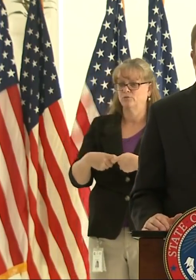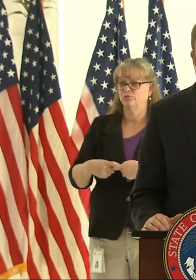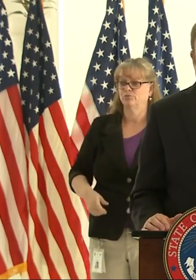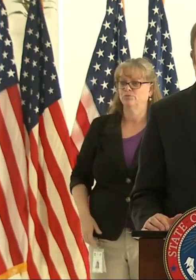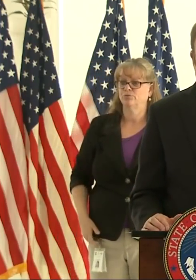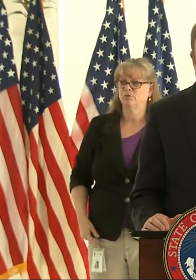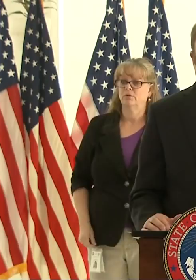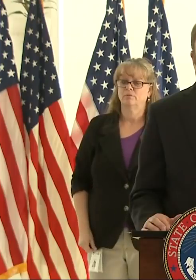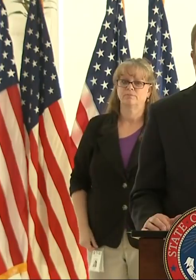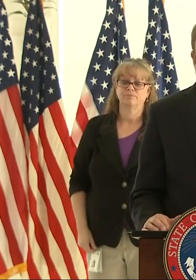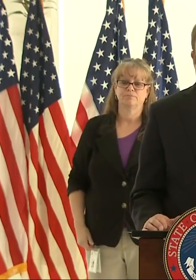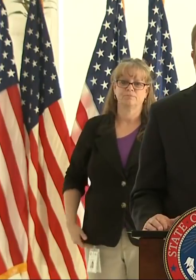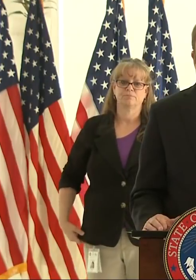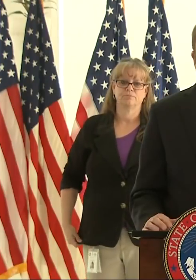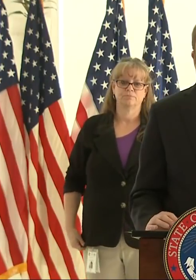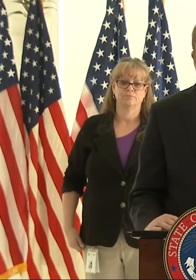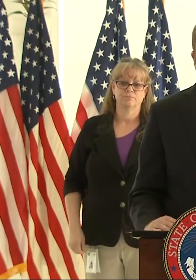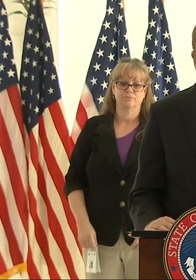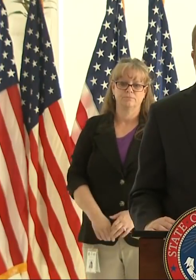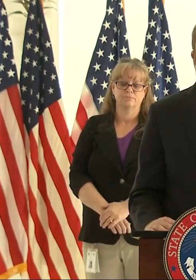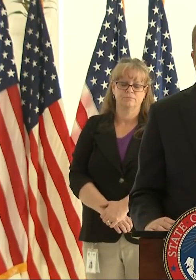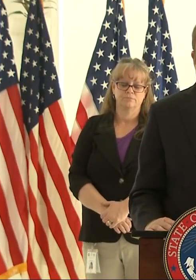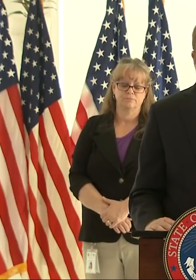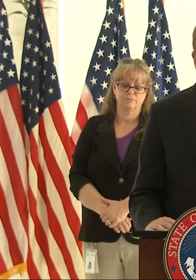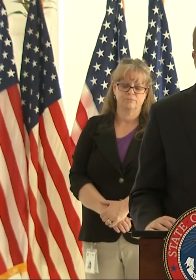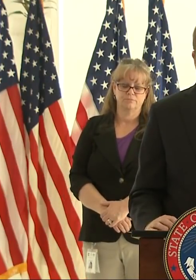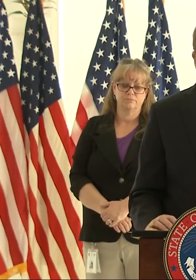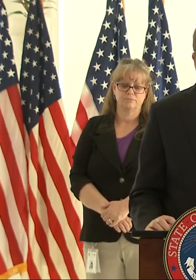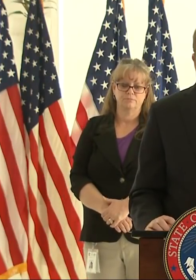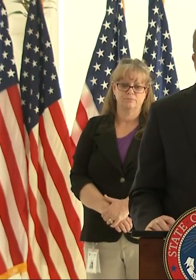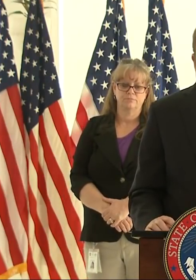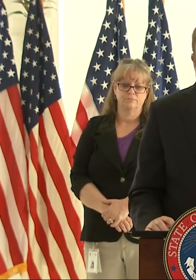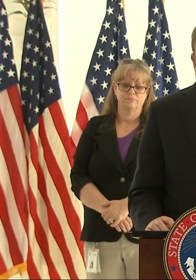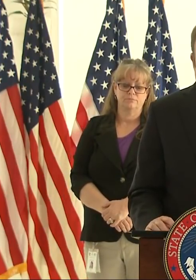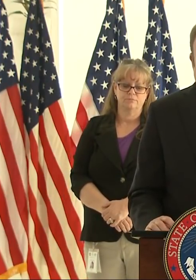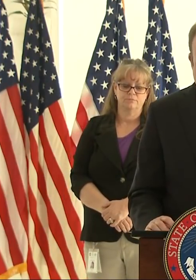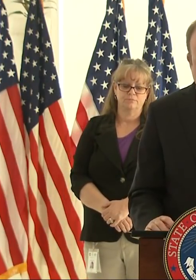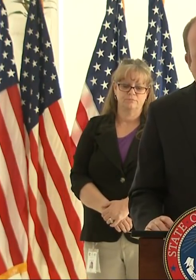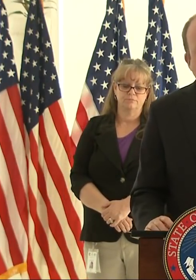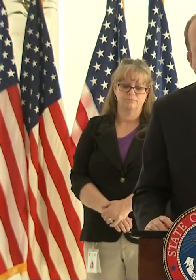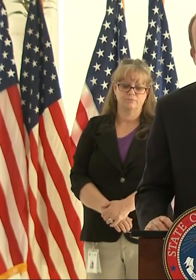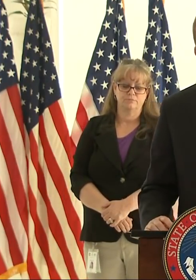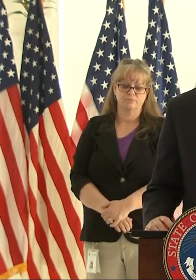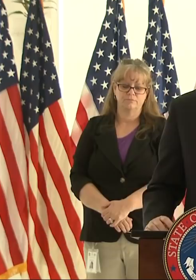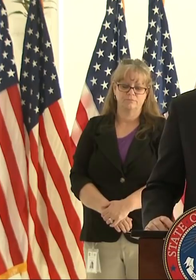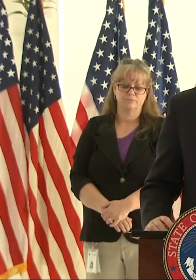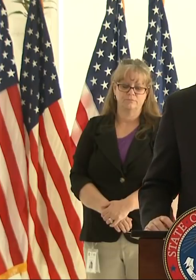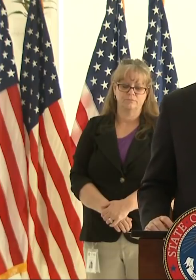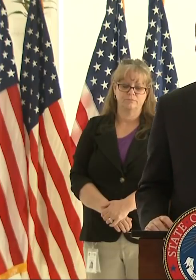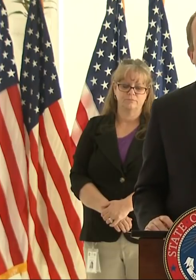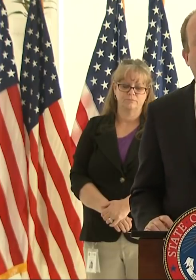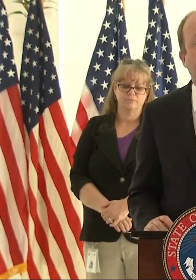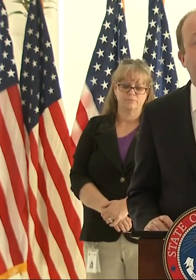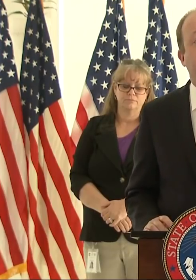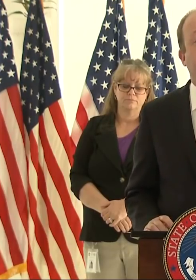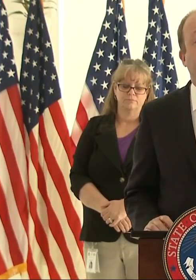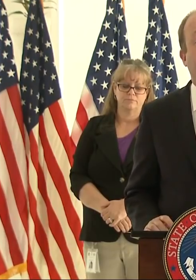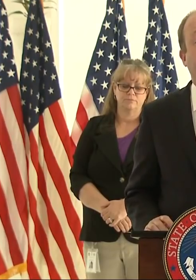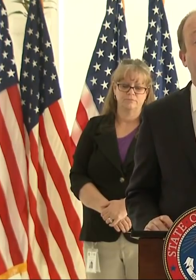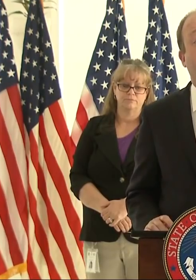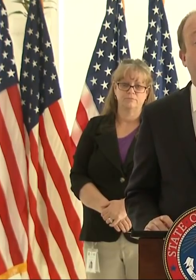comité que va a formar parte para estudiar esa situación? Sí, el voz de los